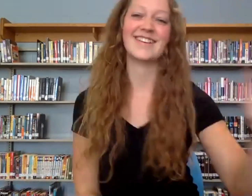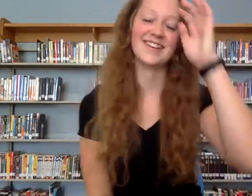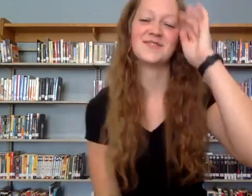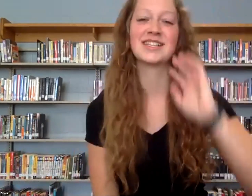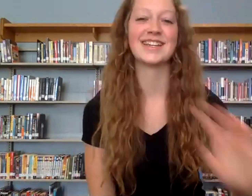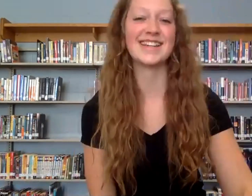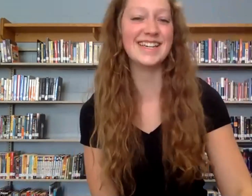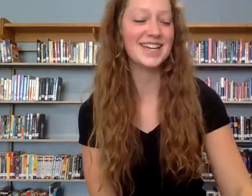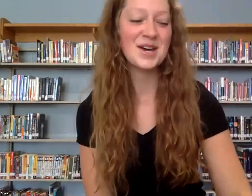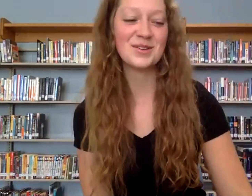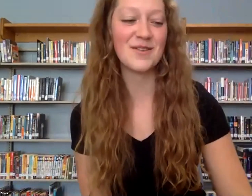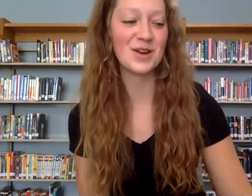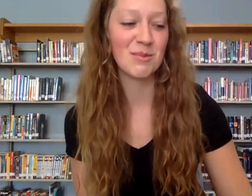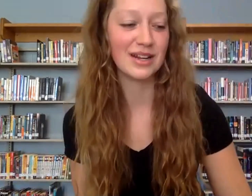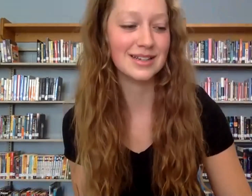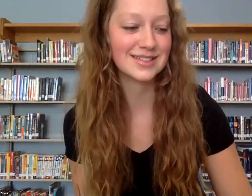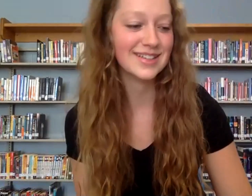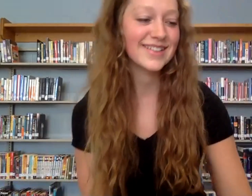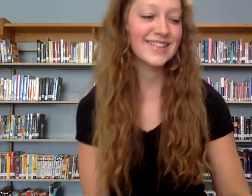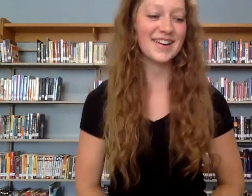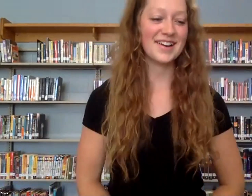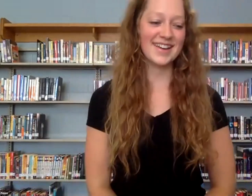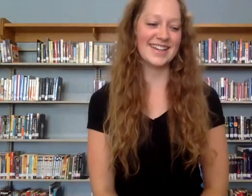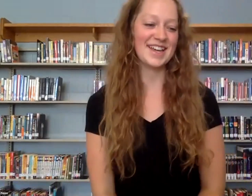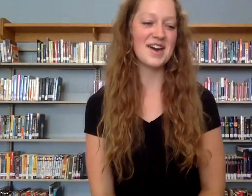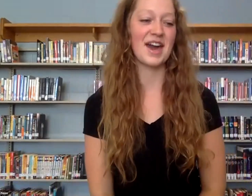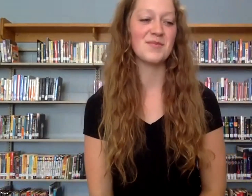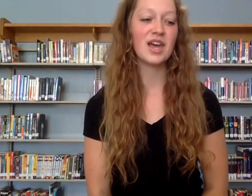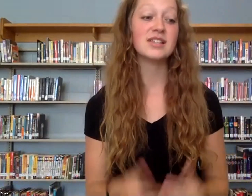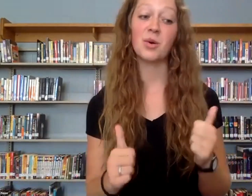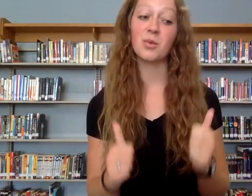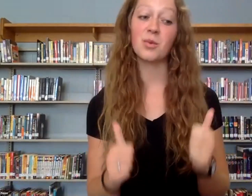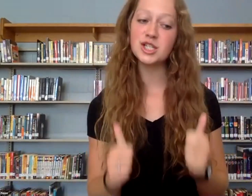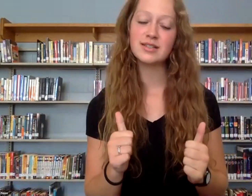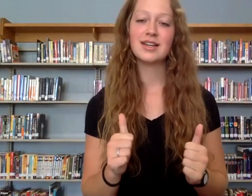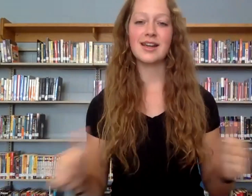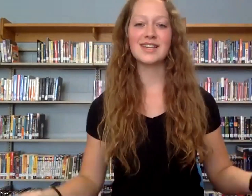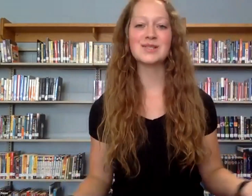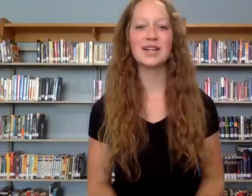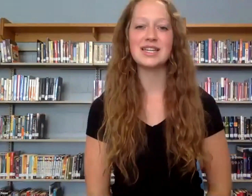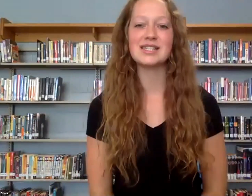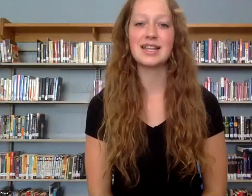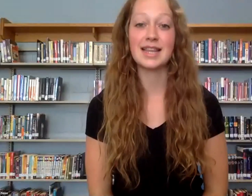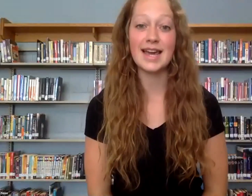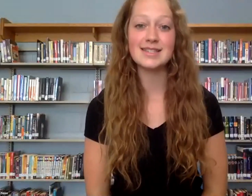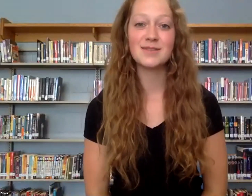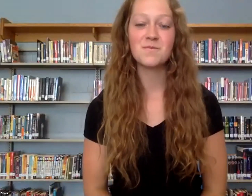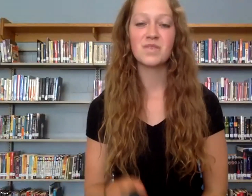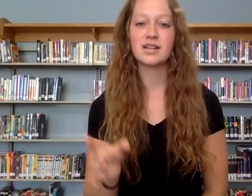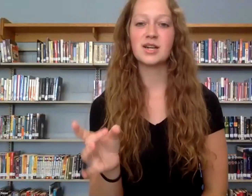Oh. Whatever your opinion is. Okay, so which? Now this one is light. So you're